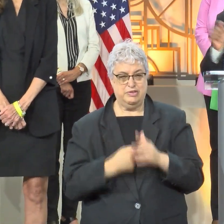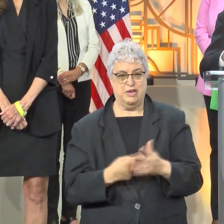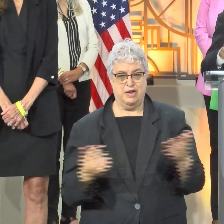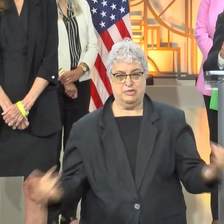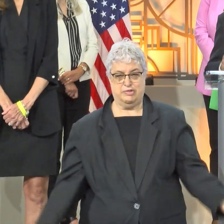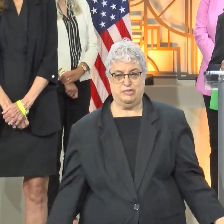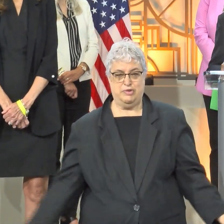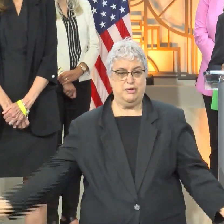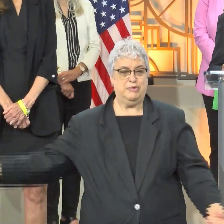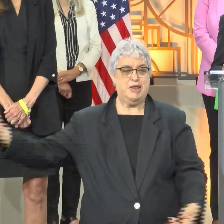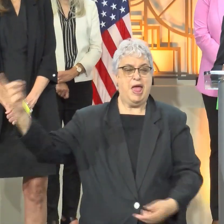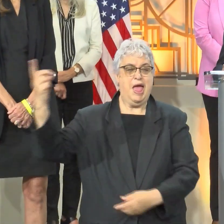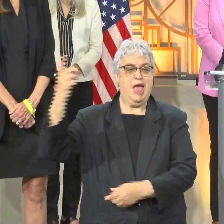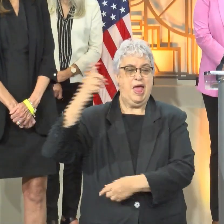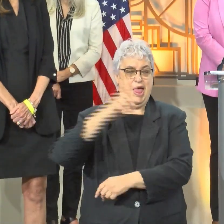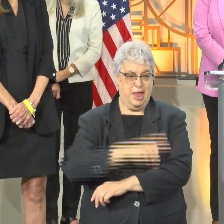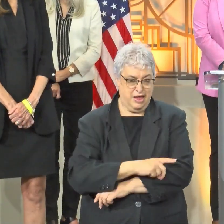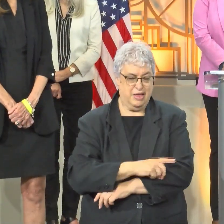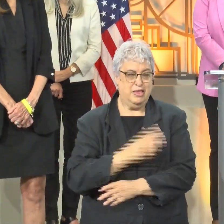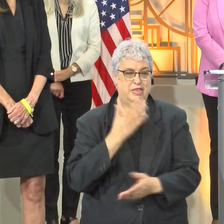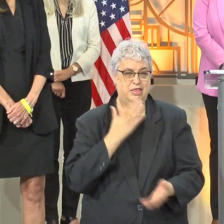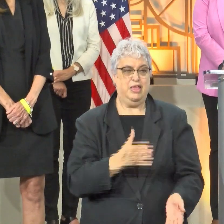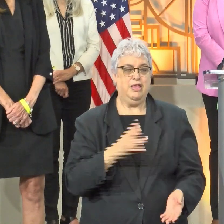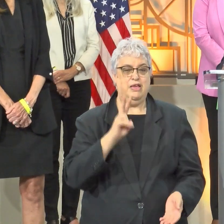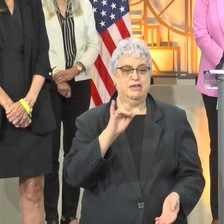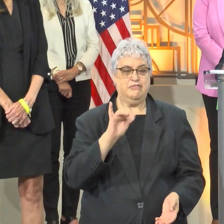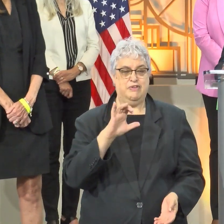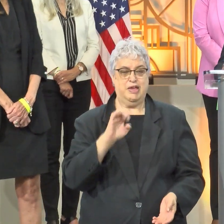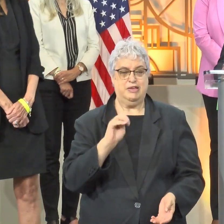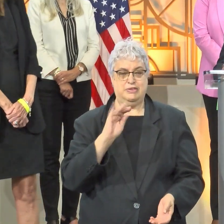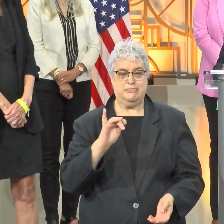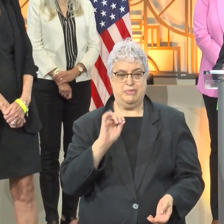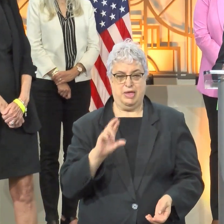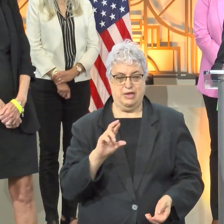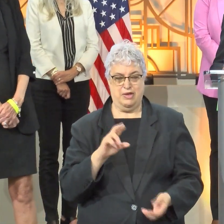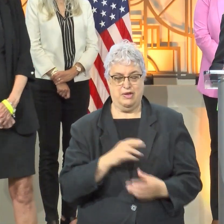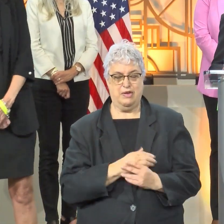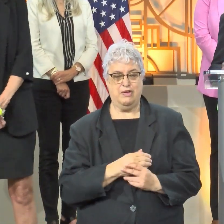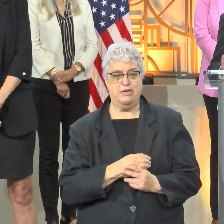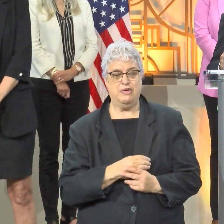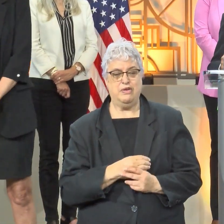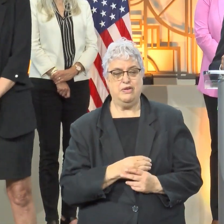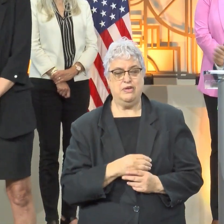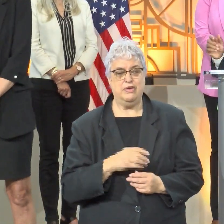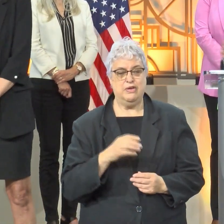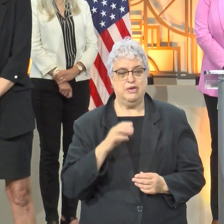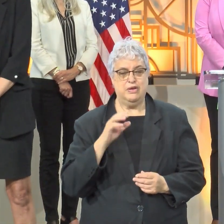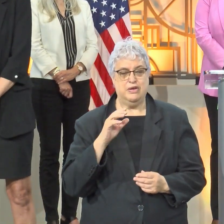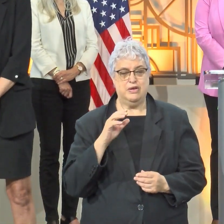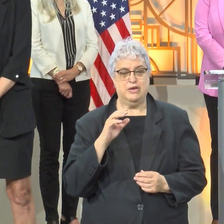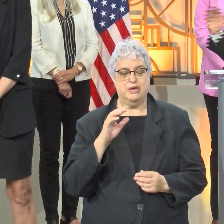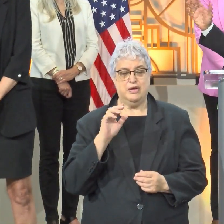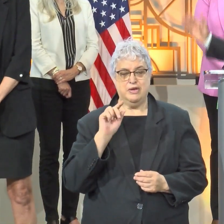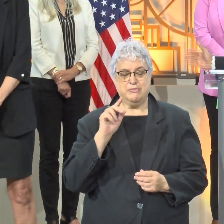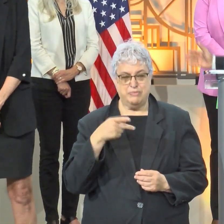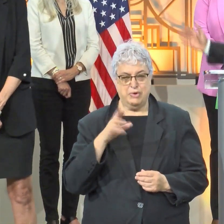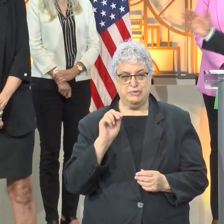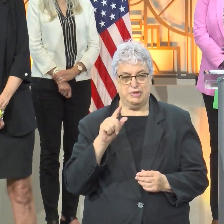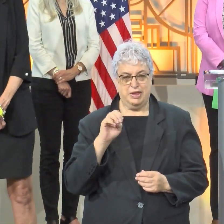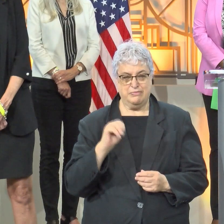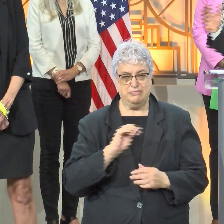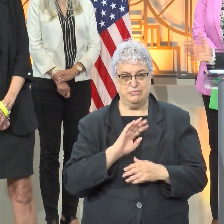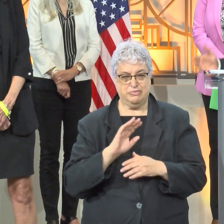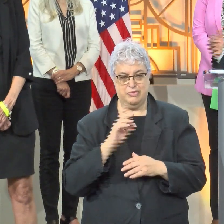of today. And again, I want to thank Vice Mayor Pro Tem Martha Castek Tatum for giving leadership, and quite frankly, all the city